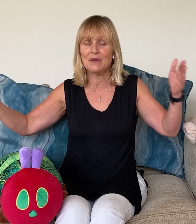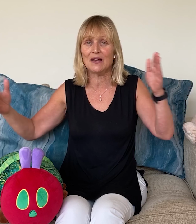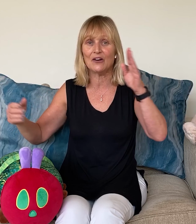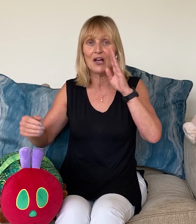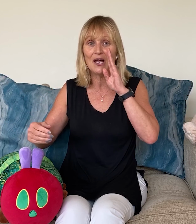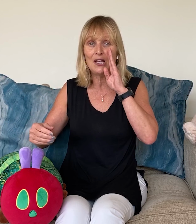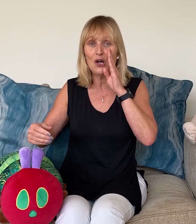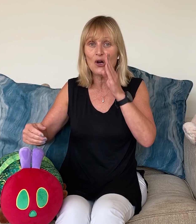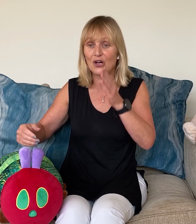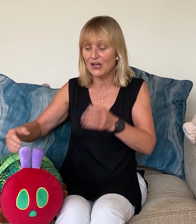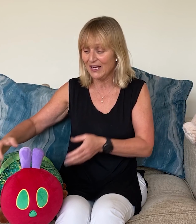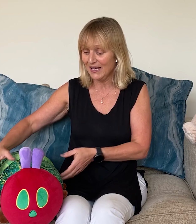caterpillar. Look.